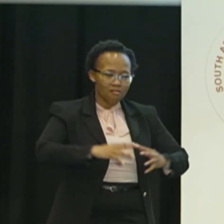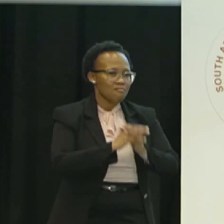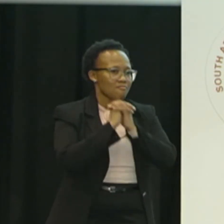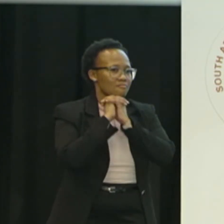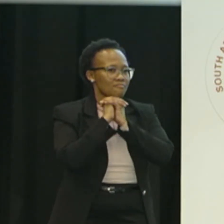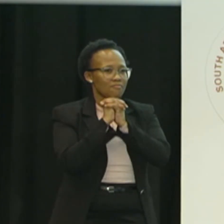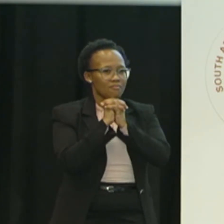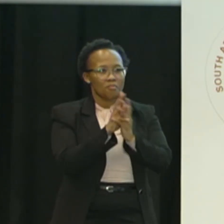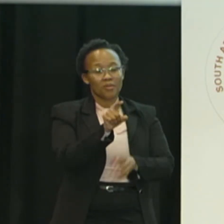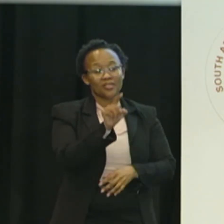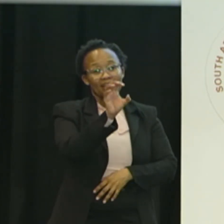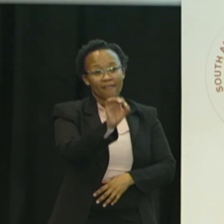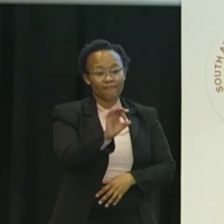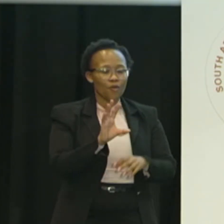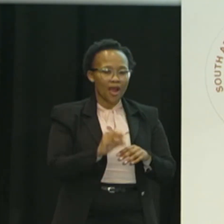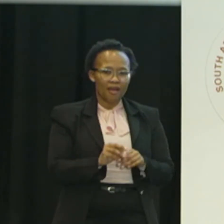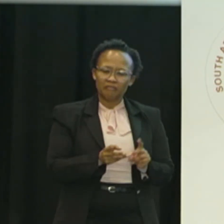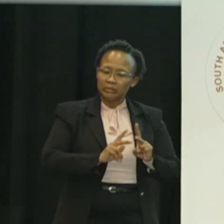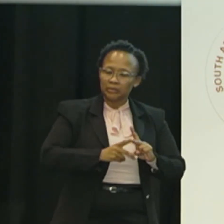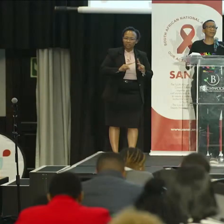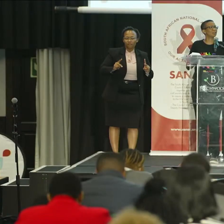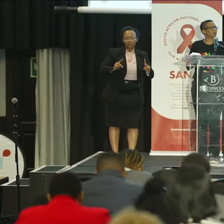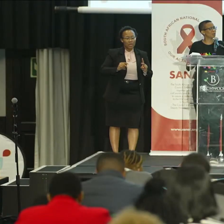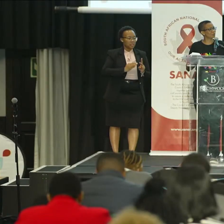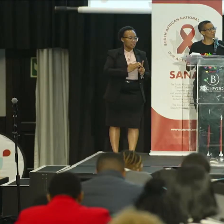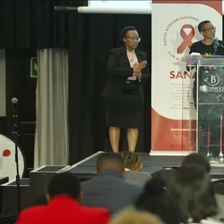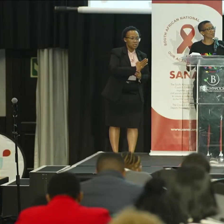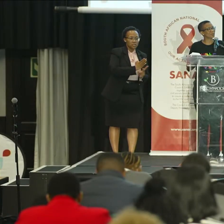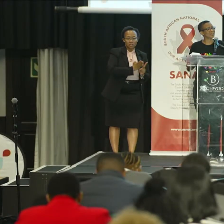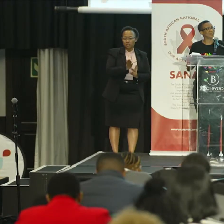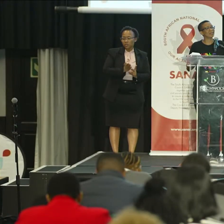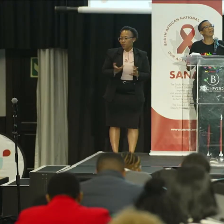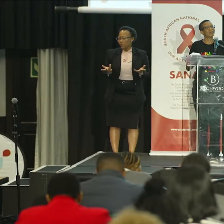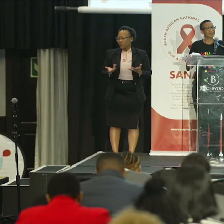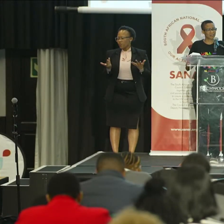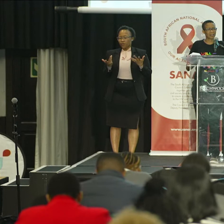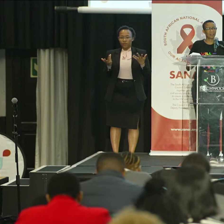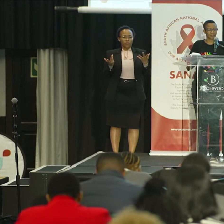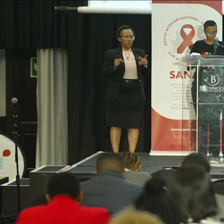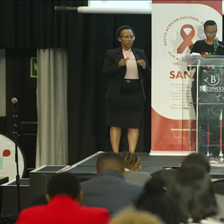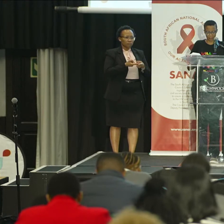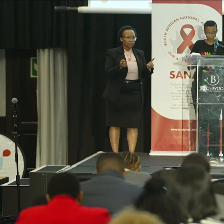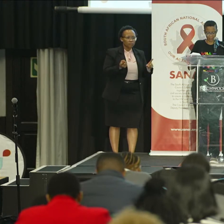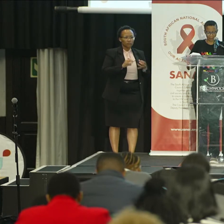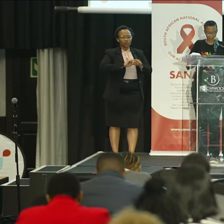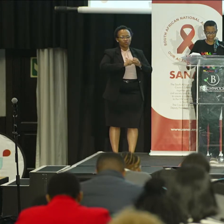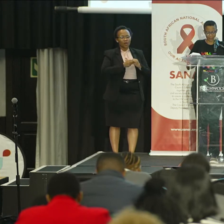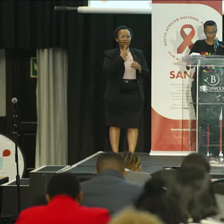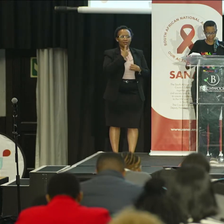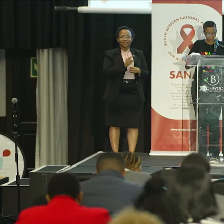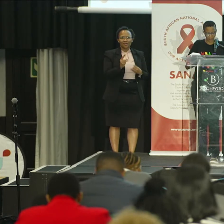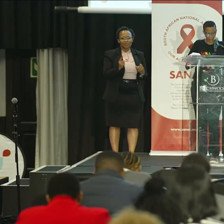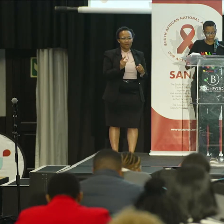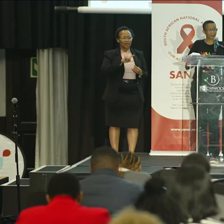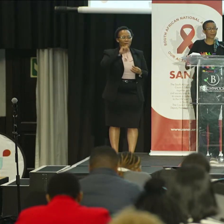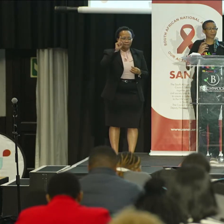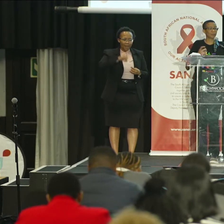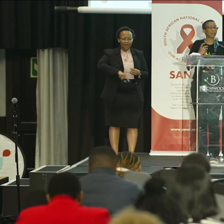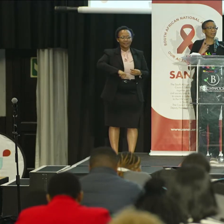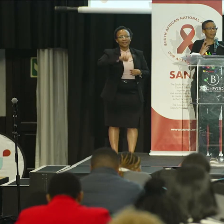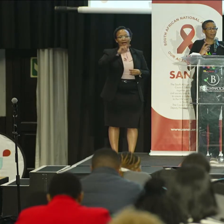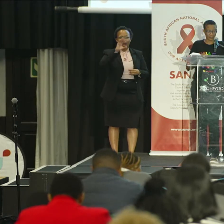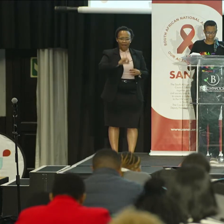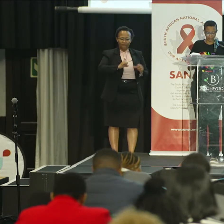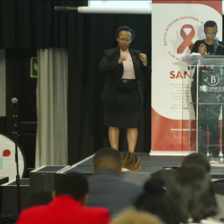into different directions that they all get confused. What are these people trying to say? That in our stronger collaboration, we are all